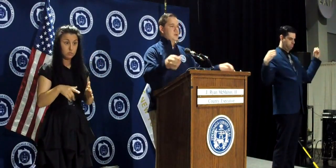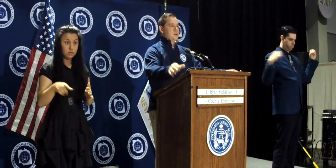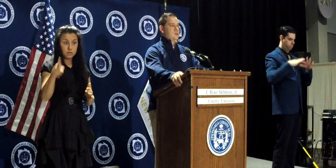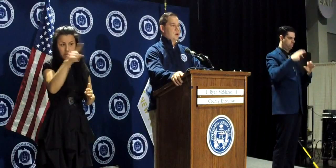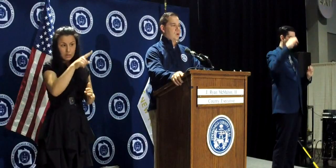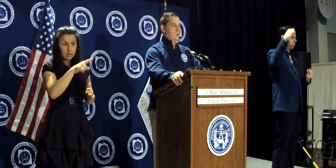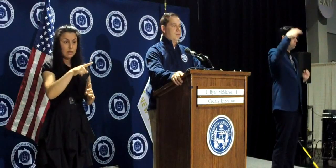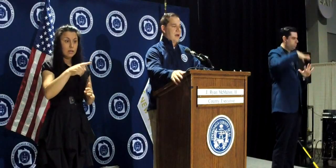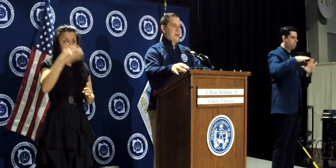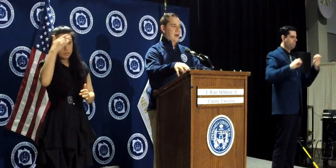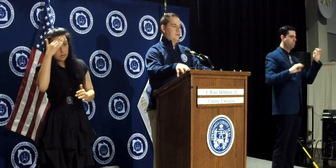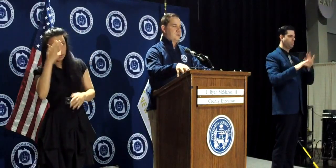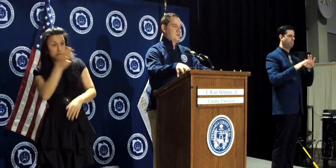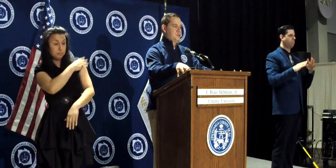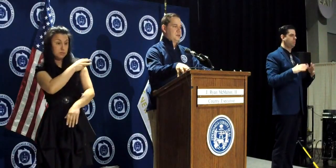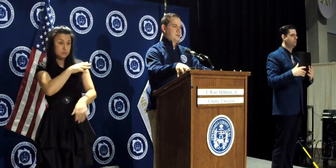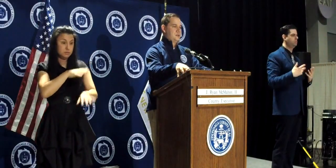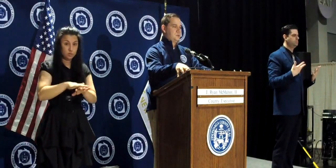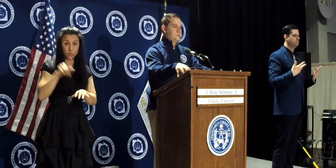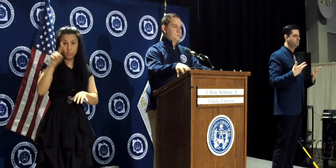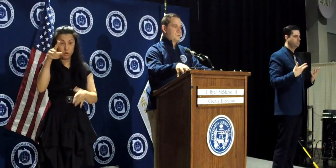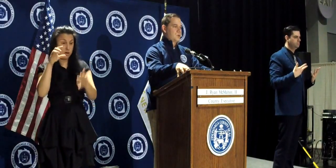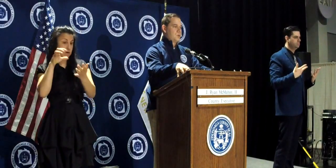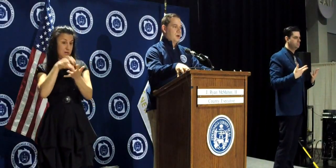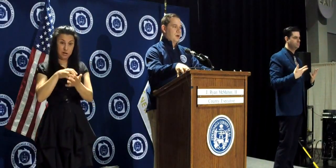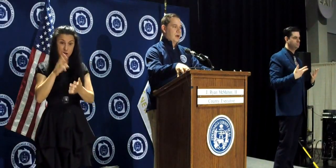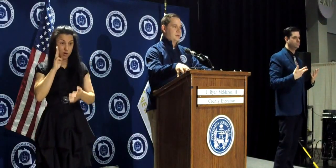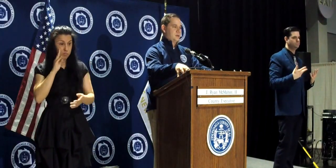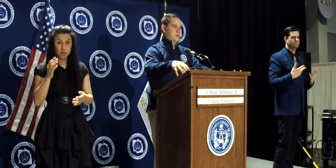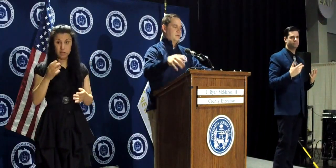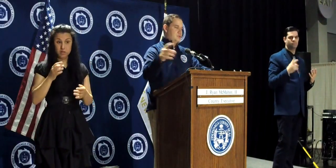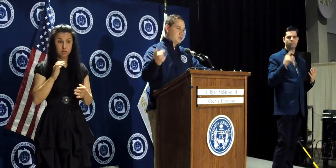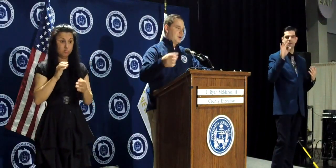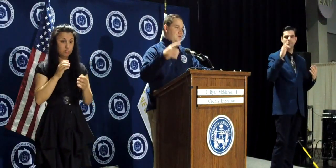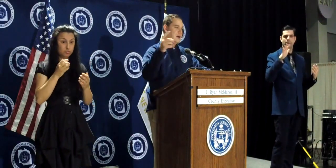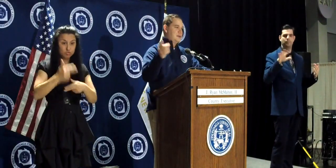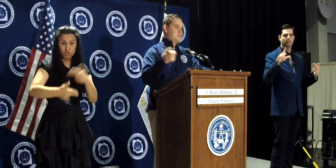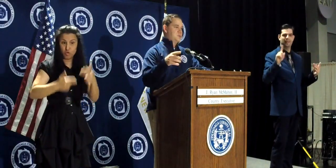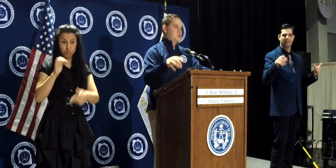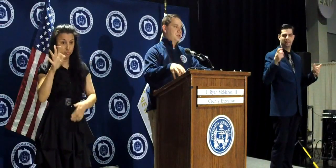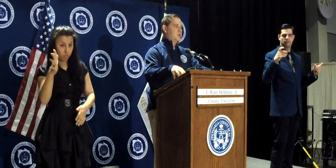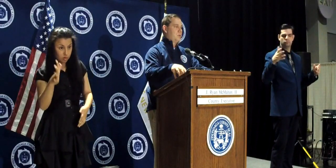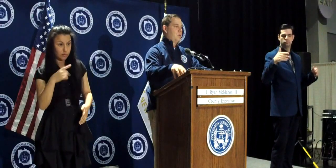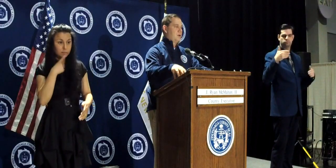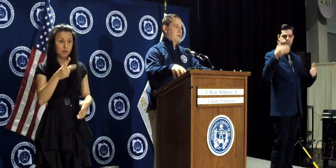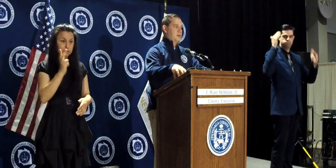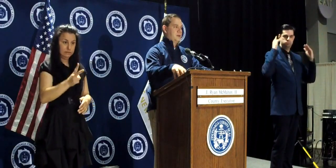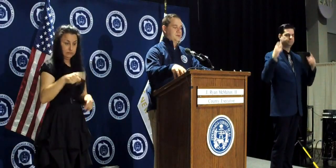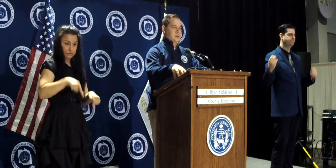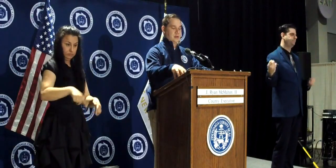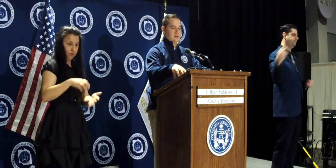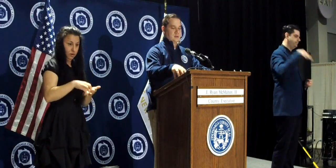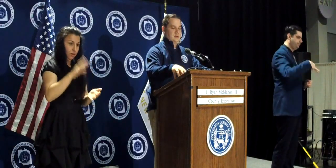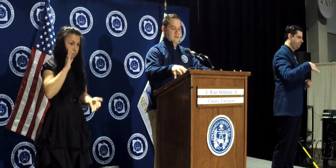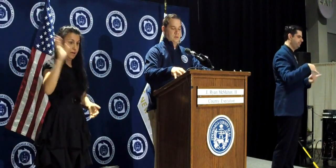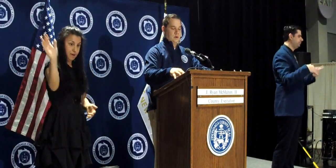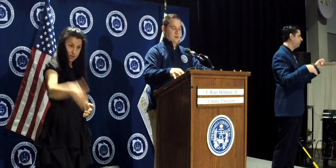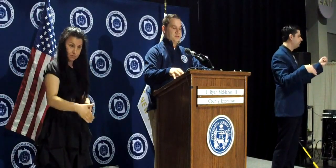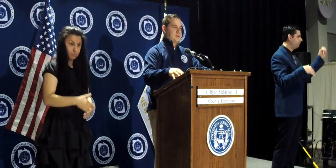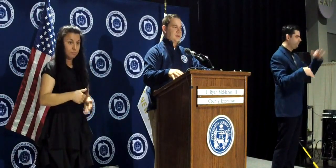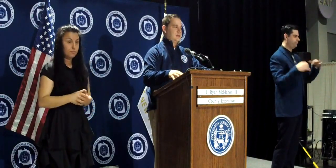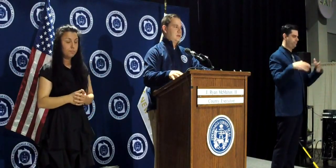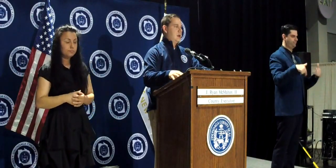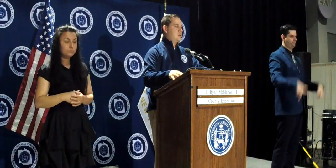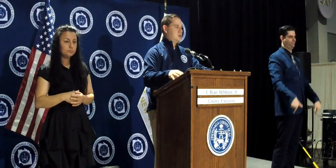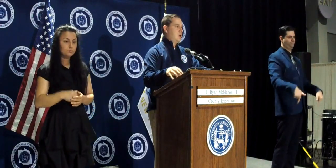us. So my conversation is, I think the governor's clarified his position a little bit more on ventilators today. They weren't